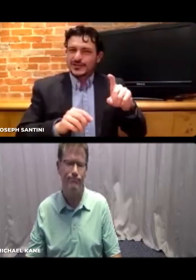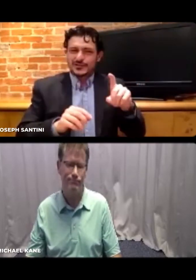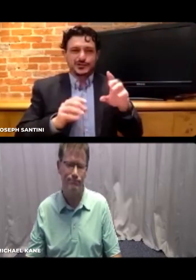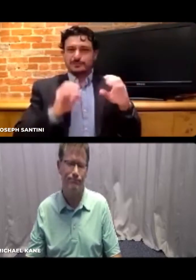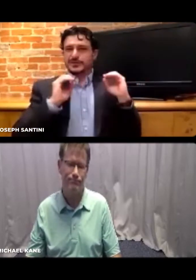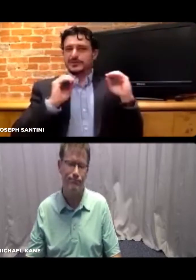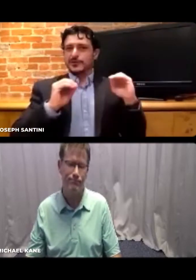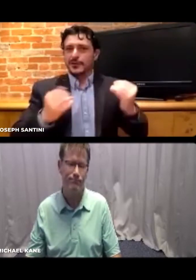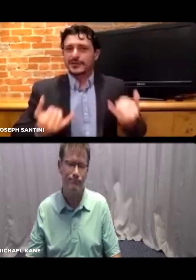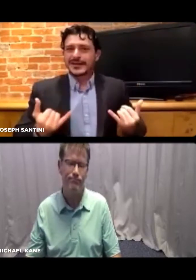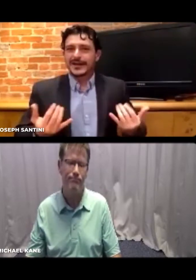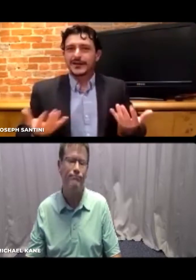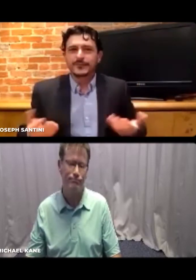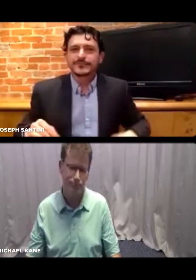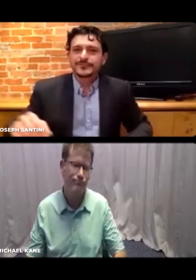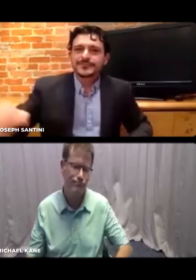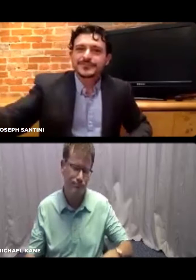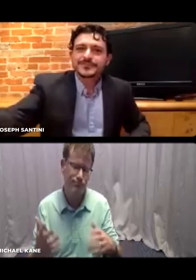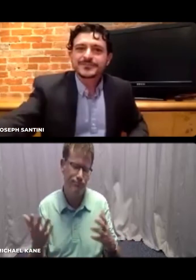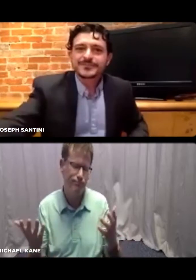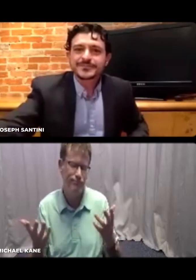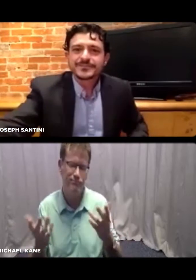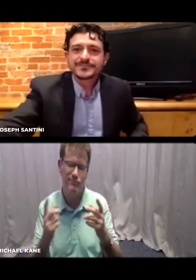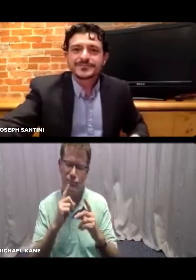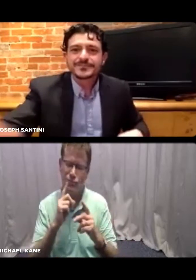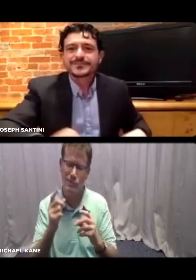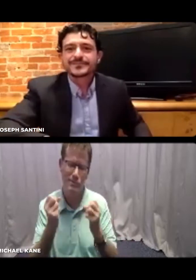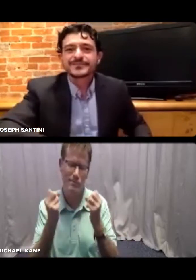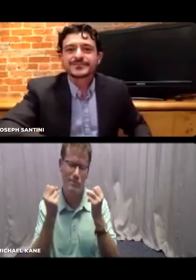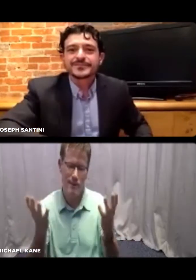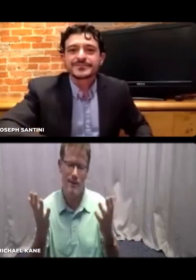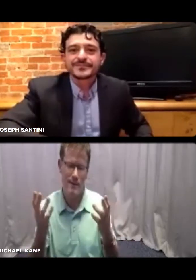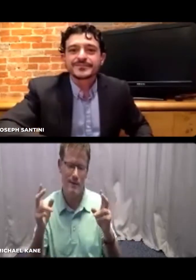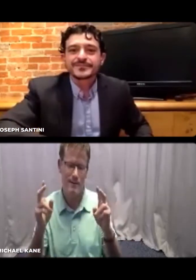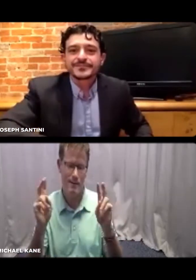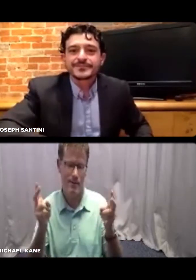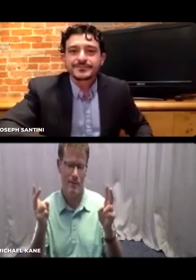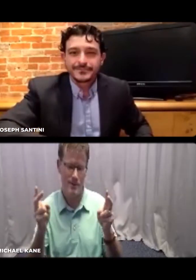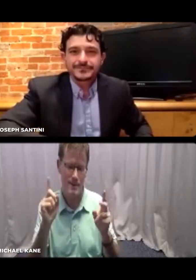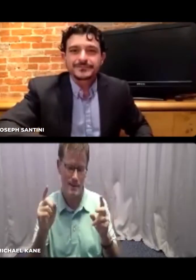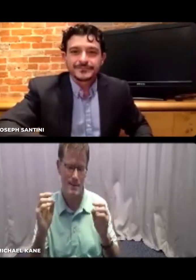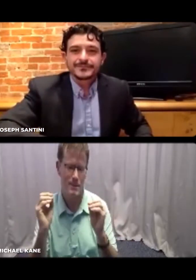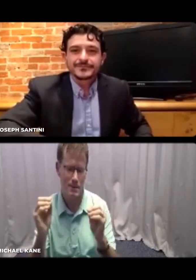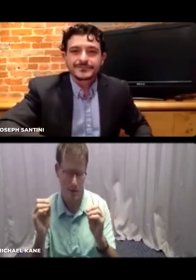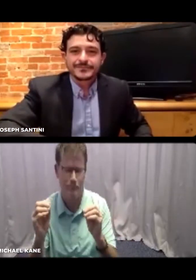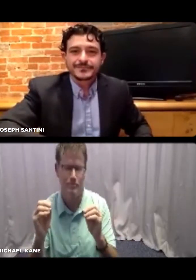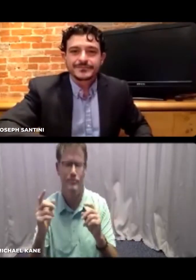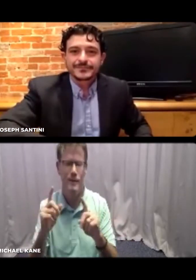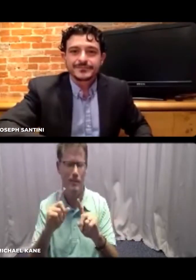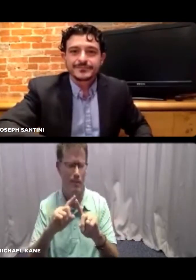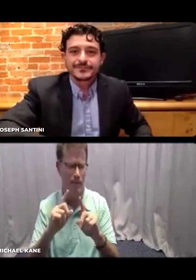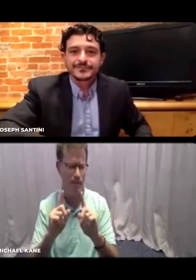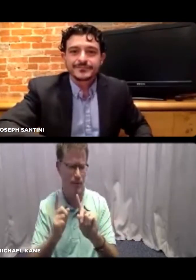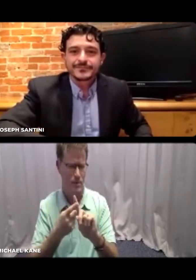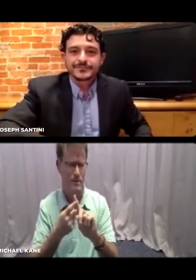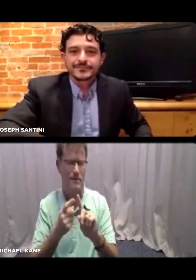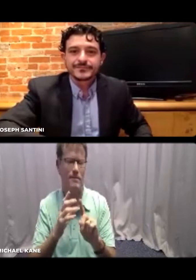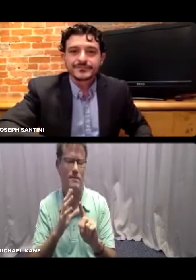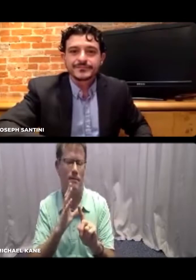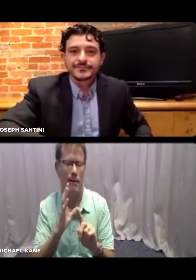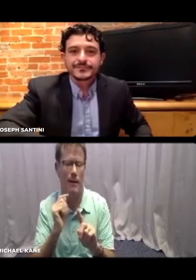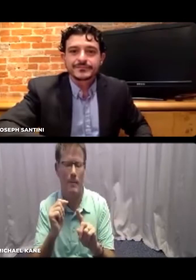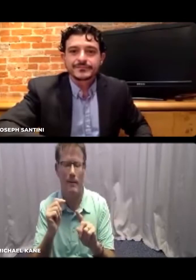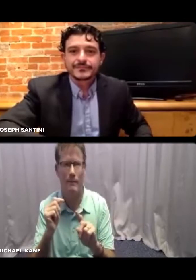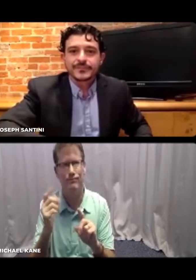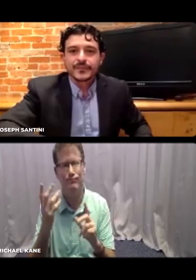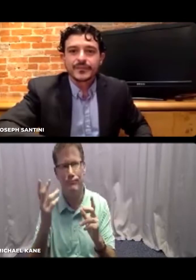now? Really, there's so many topics that need to be taught, but first, you